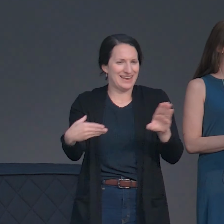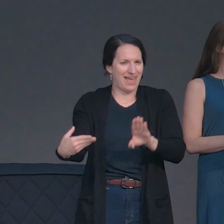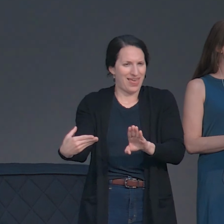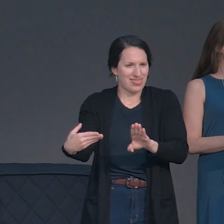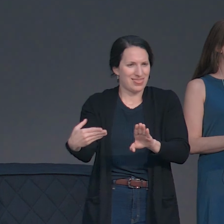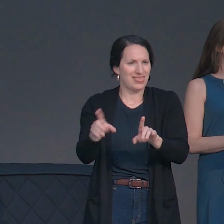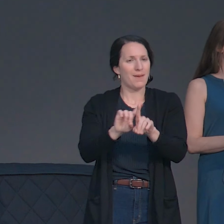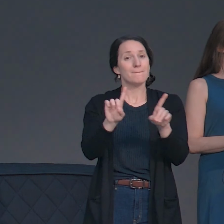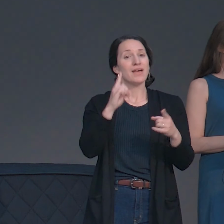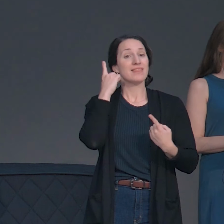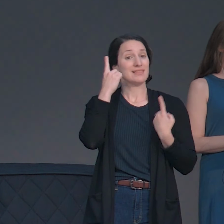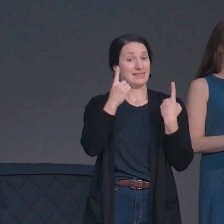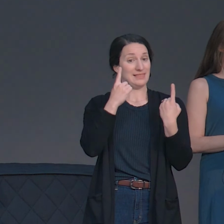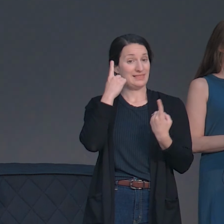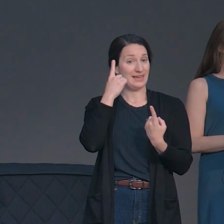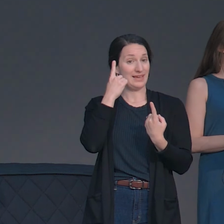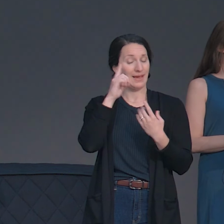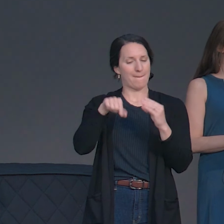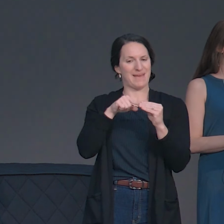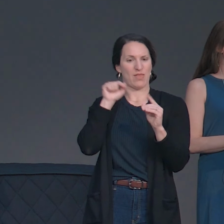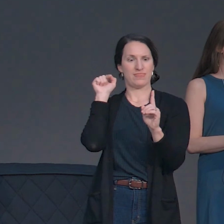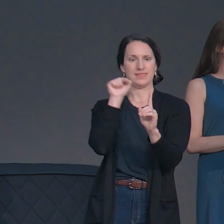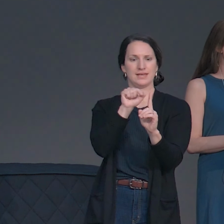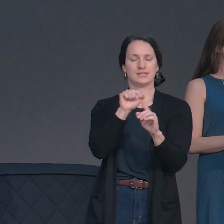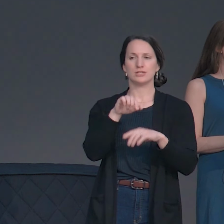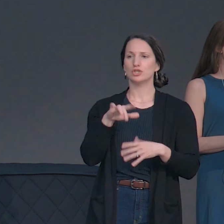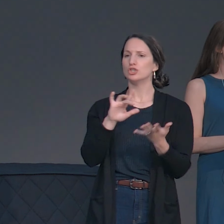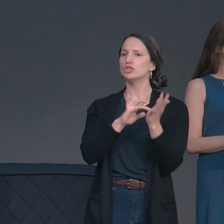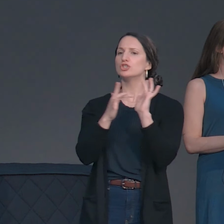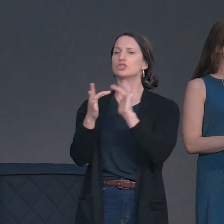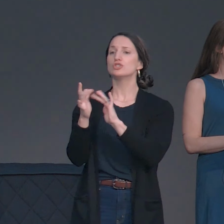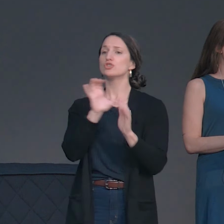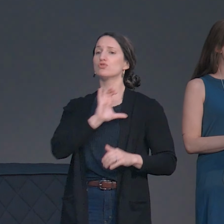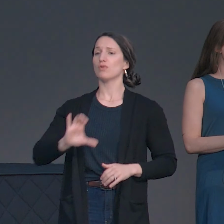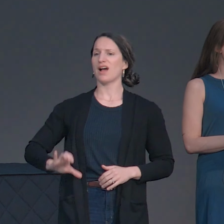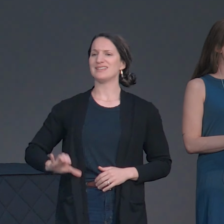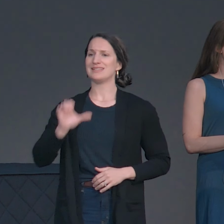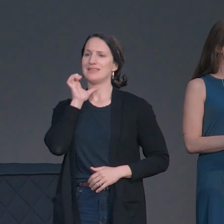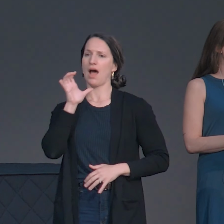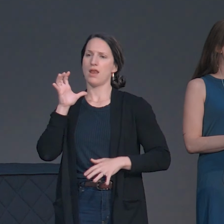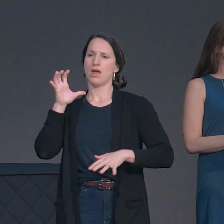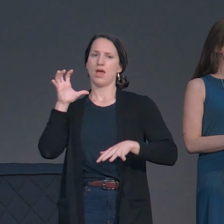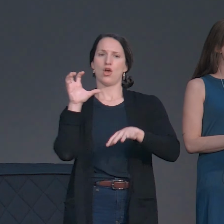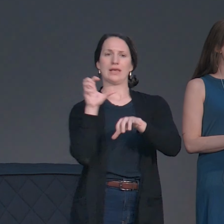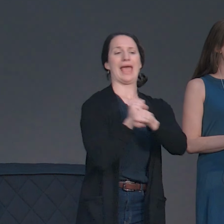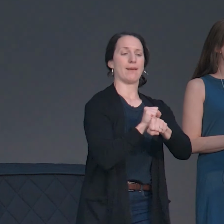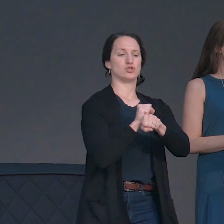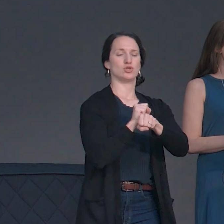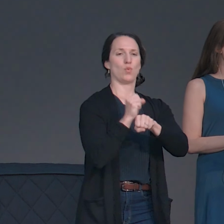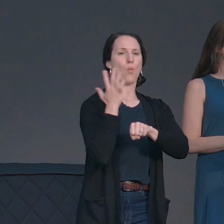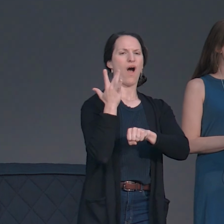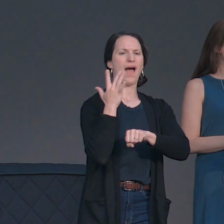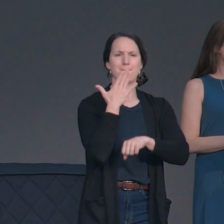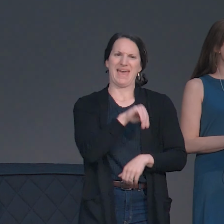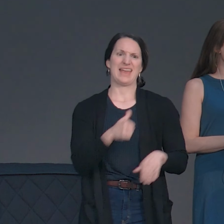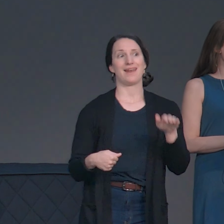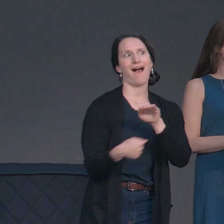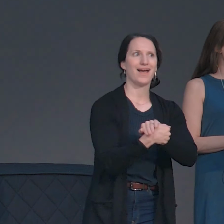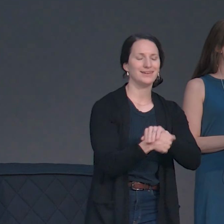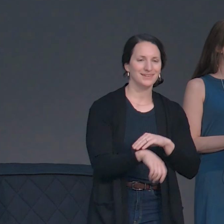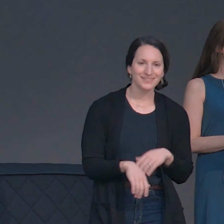this. Jesus was not captured because he was bad at hiding. He hadn't